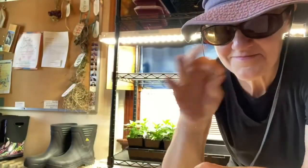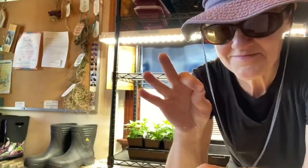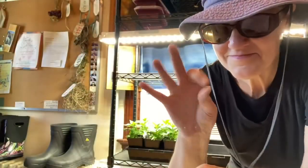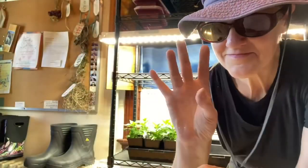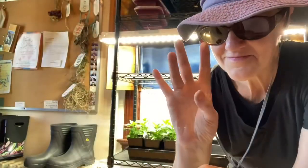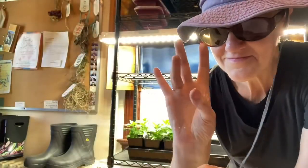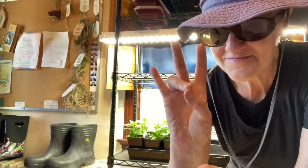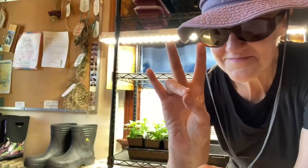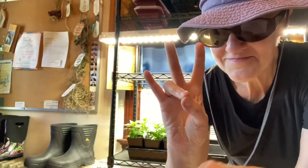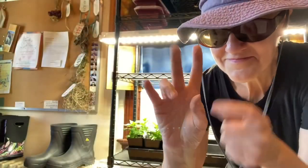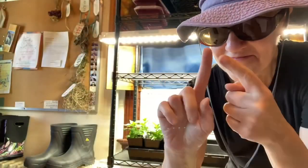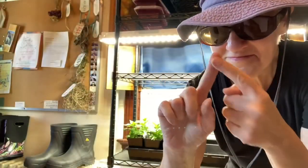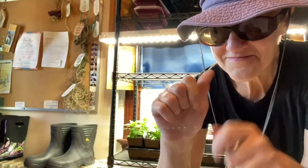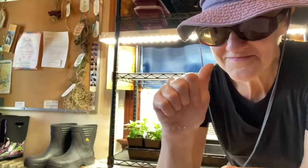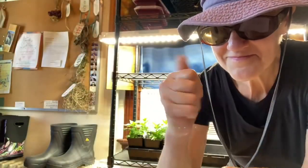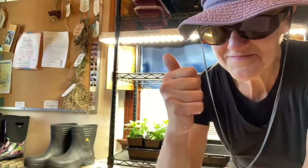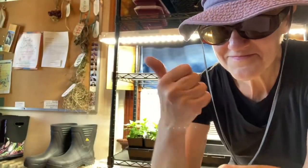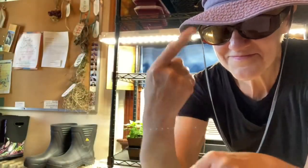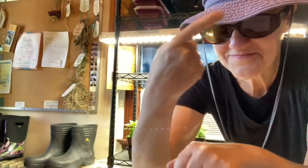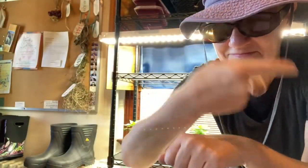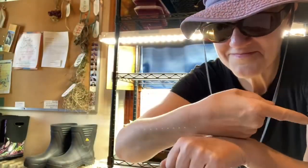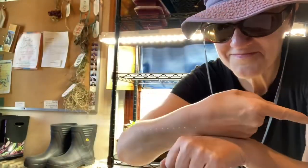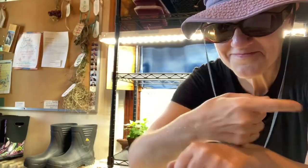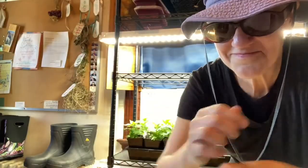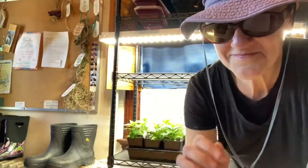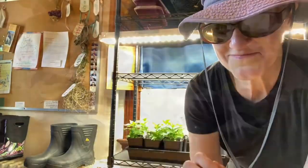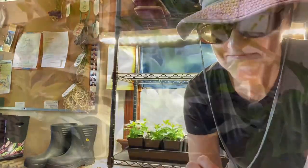They're going to harden off for 7 to 10 days.